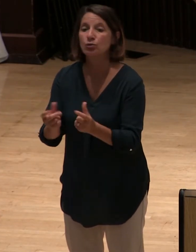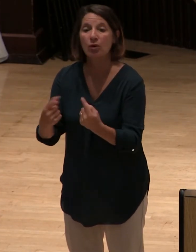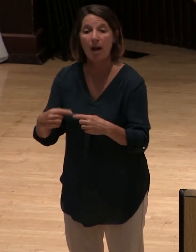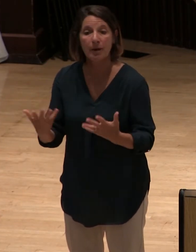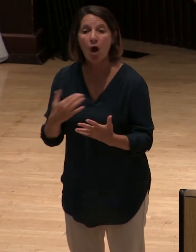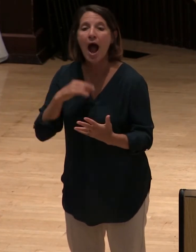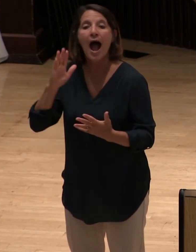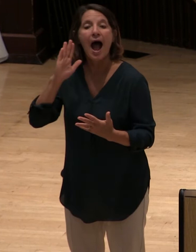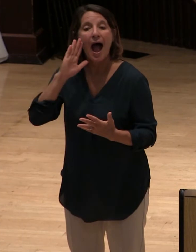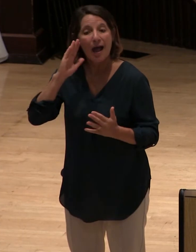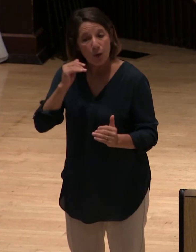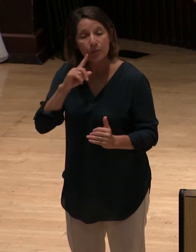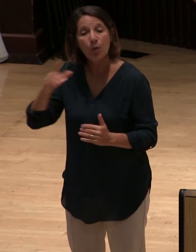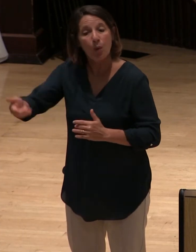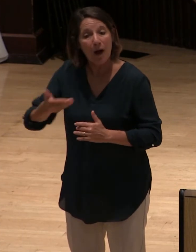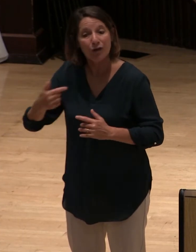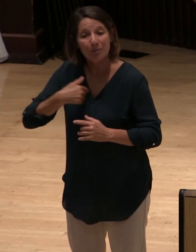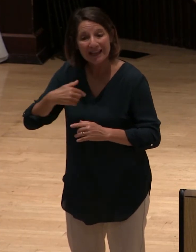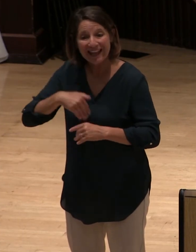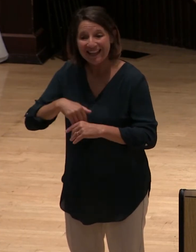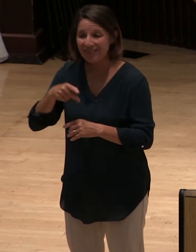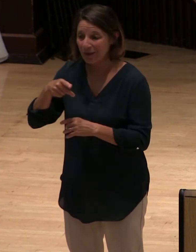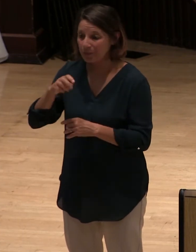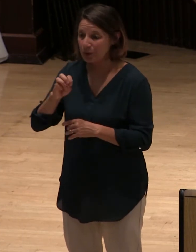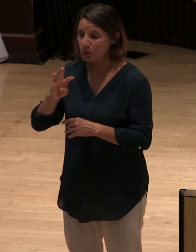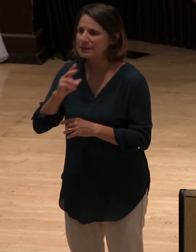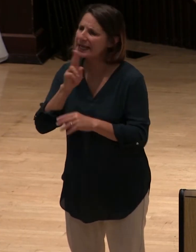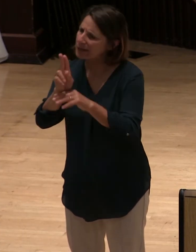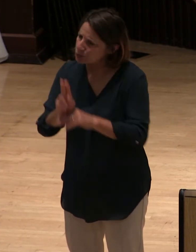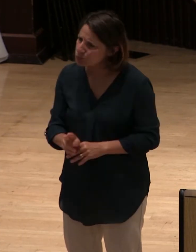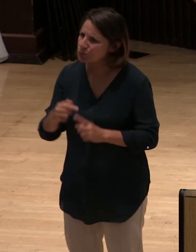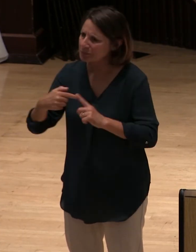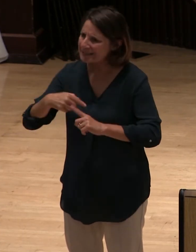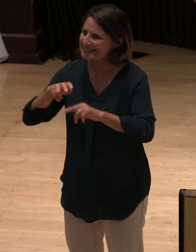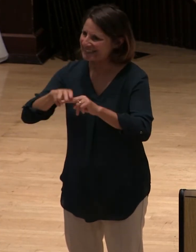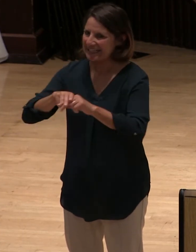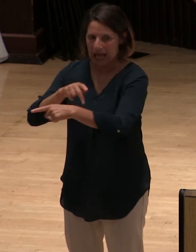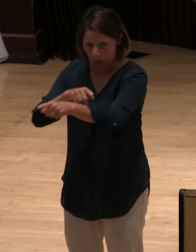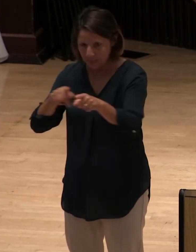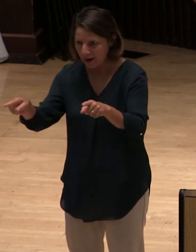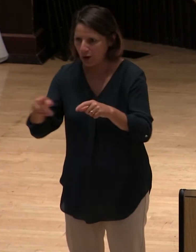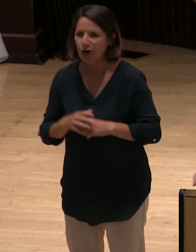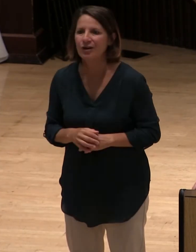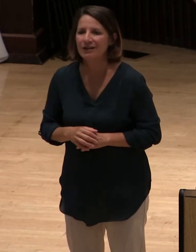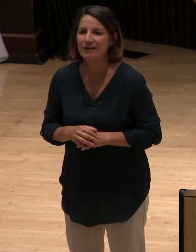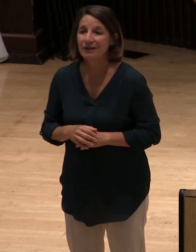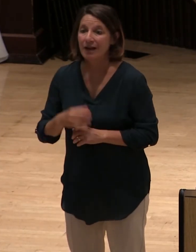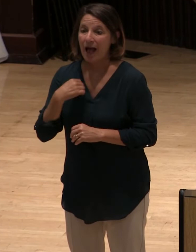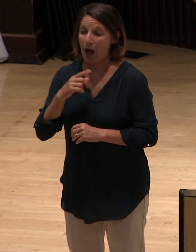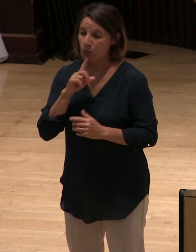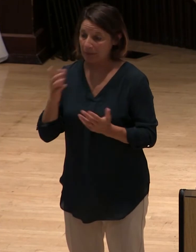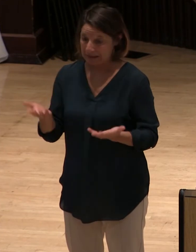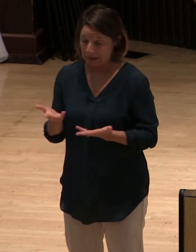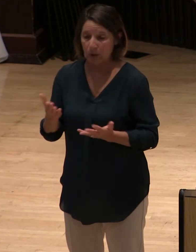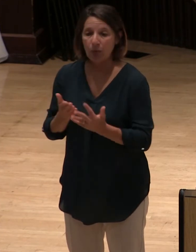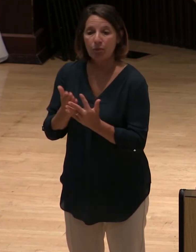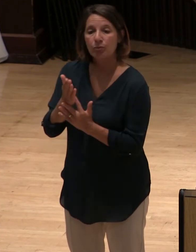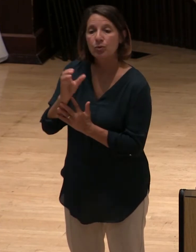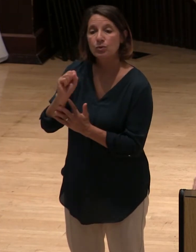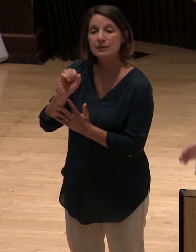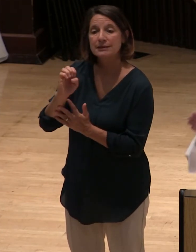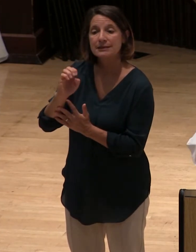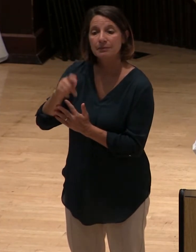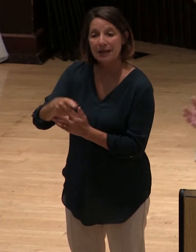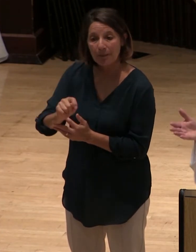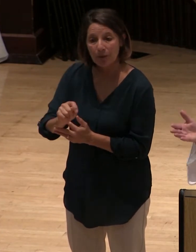welcome me in the pews and get used to me sitting out there. I'll be up here through September, and